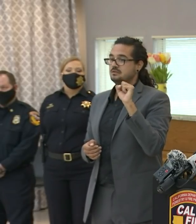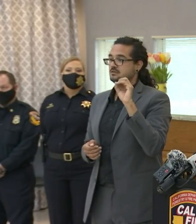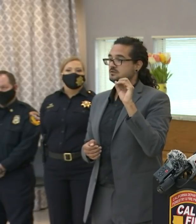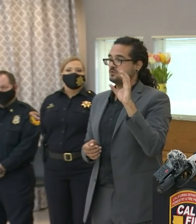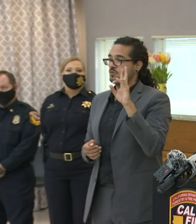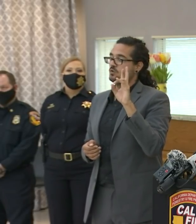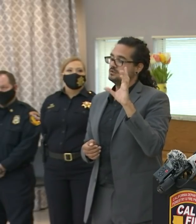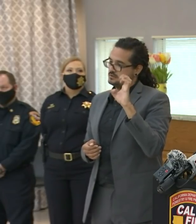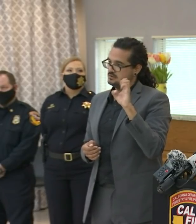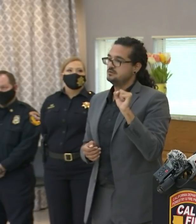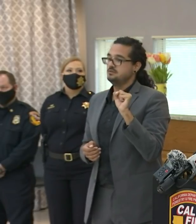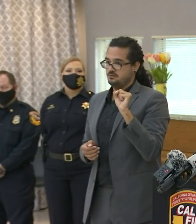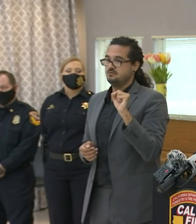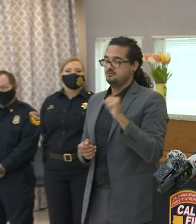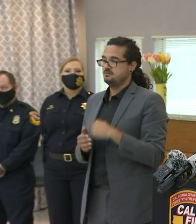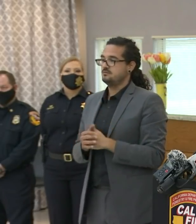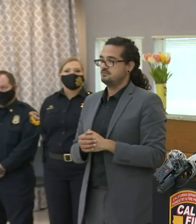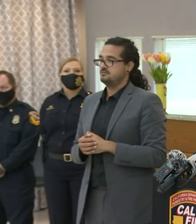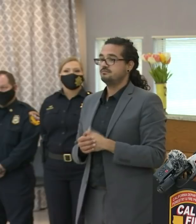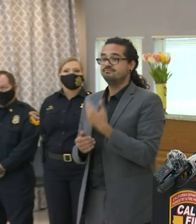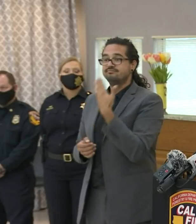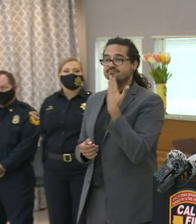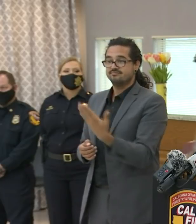.us/fire resources. Thank you.